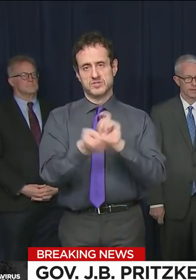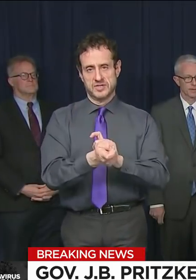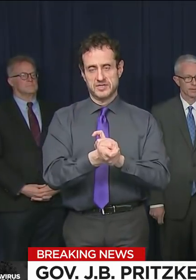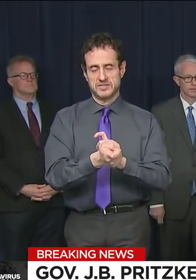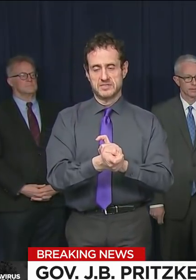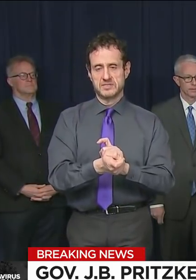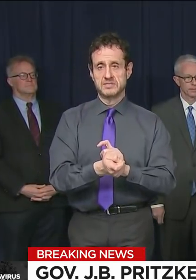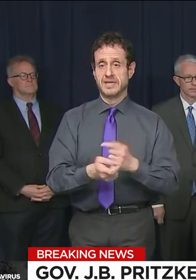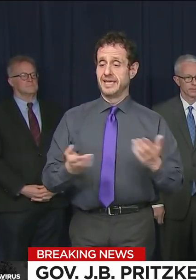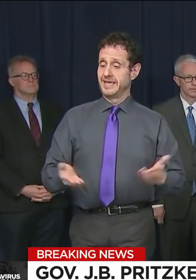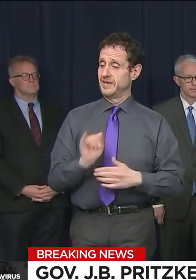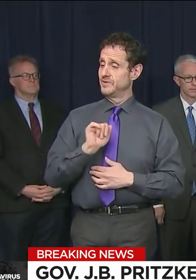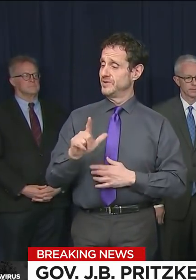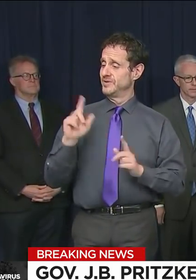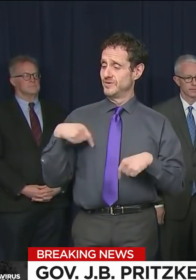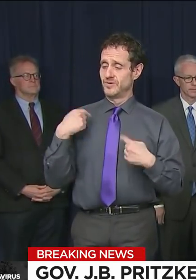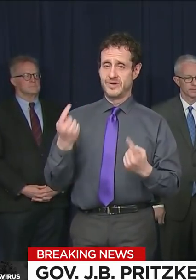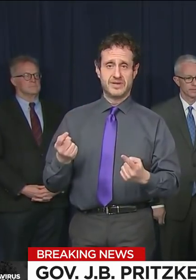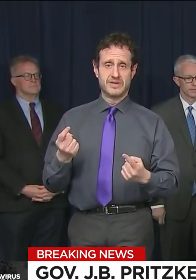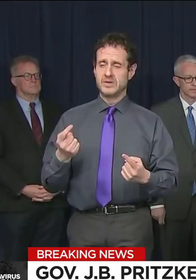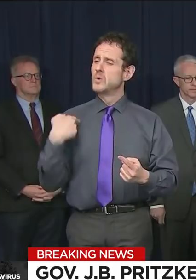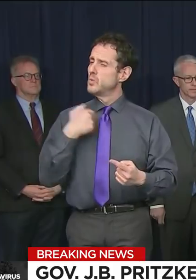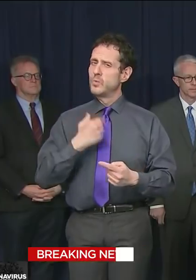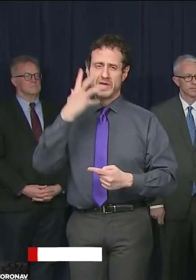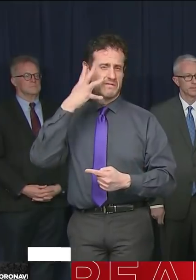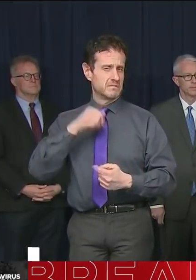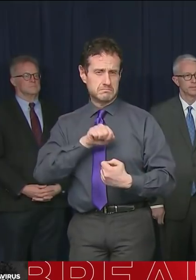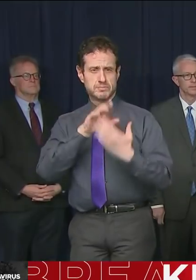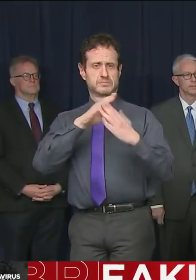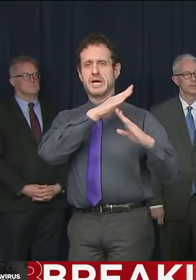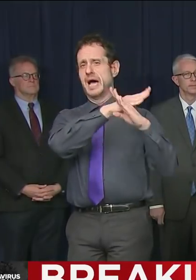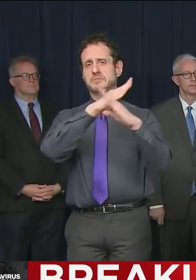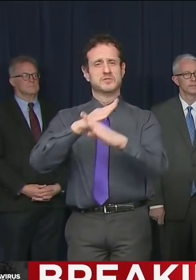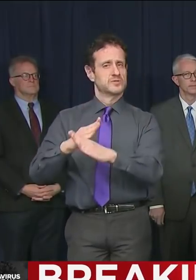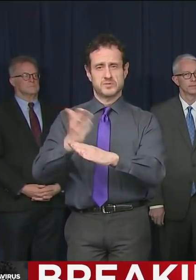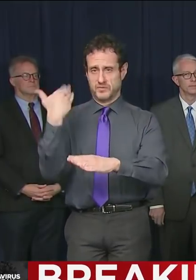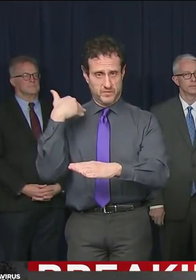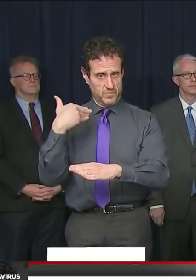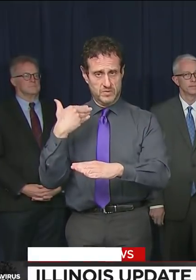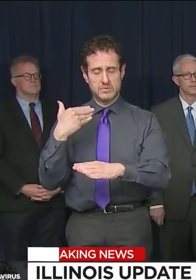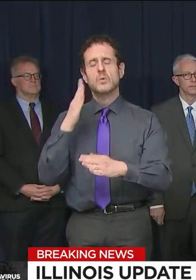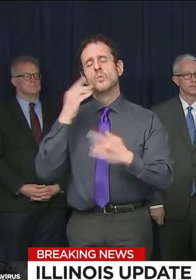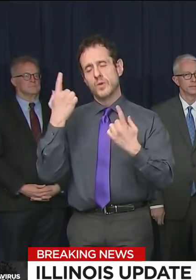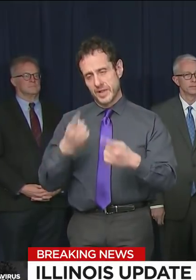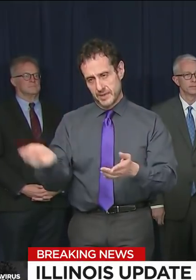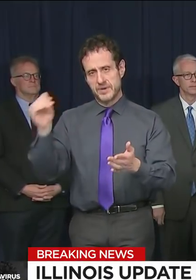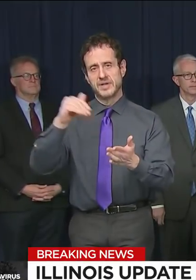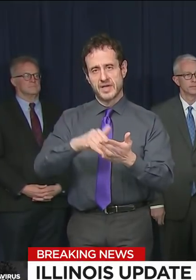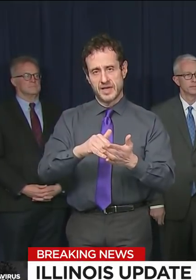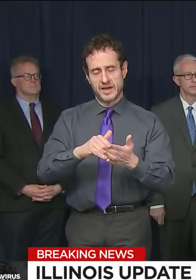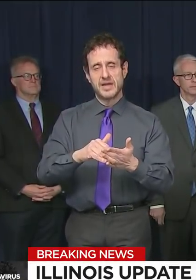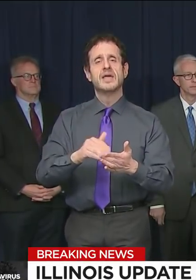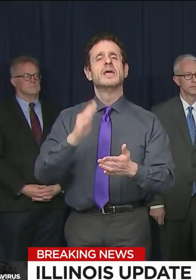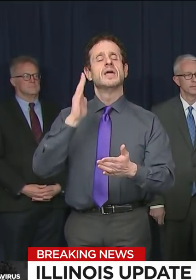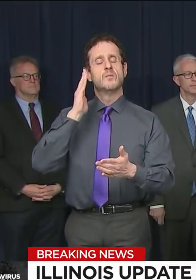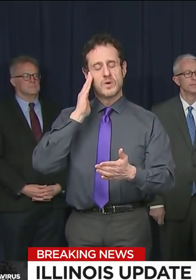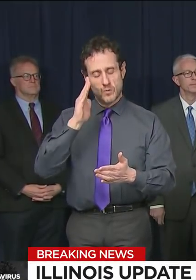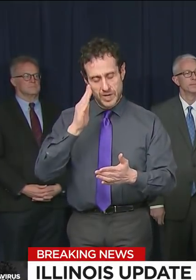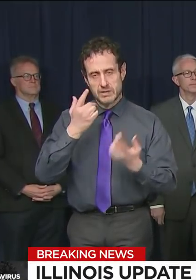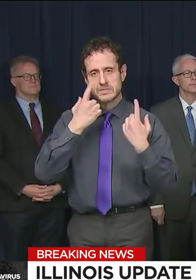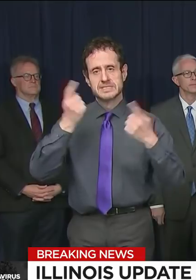have overcome obstacles before, and we'll do so again, and we will rise to this